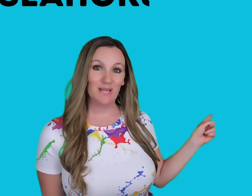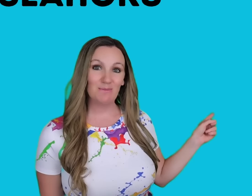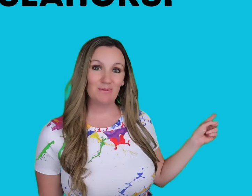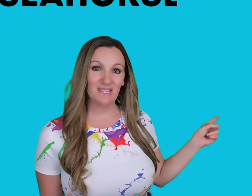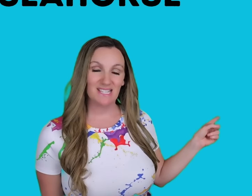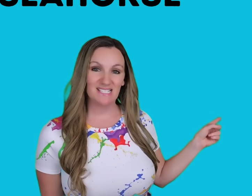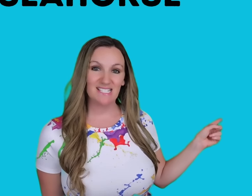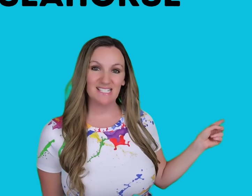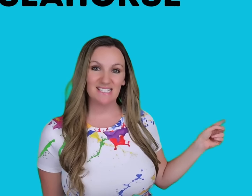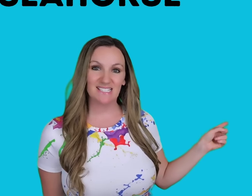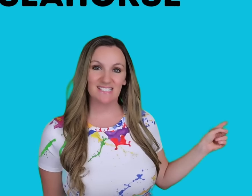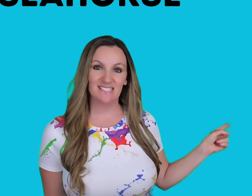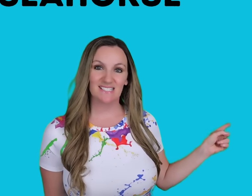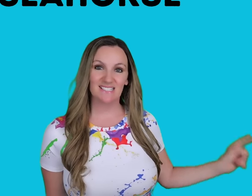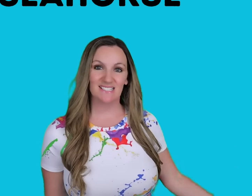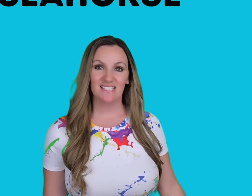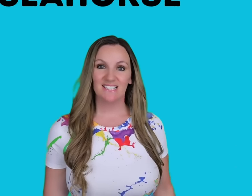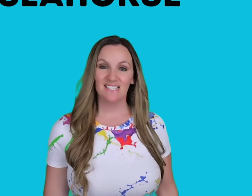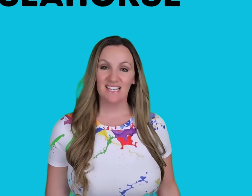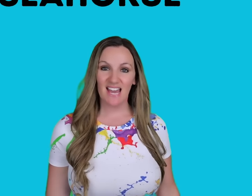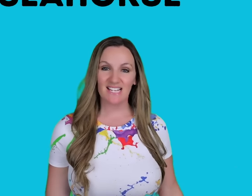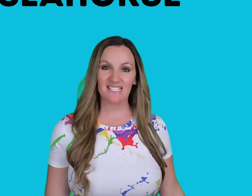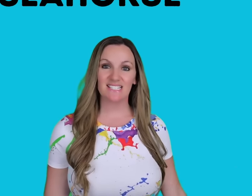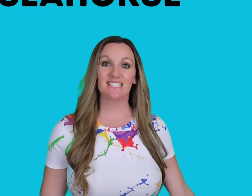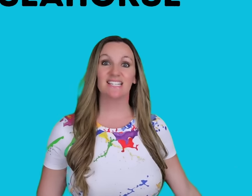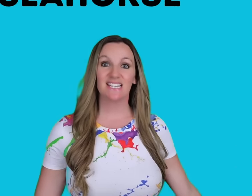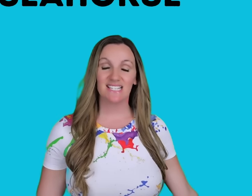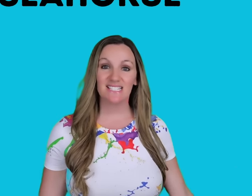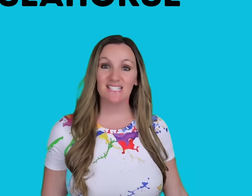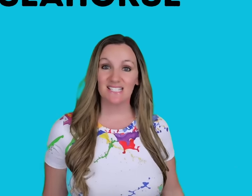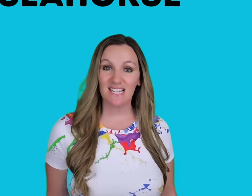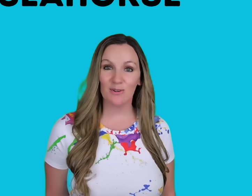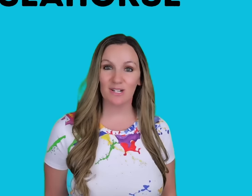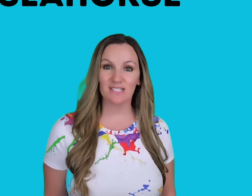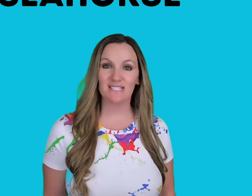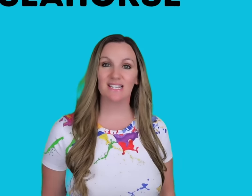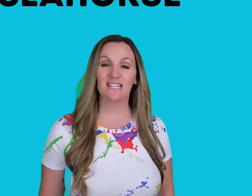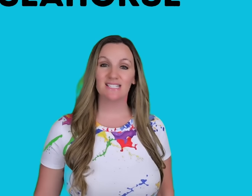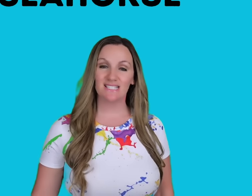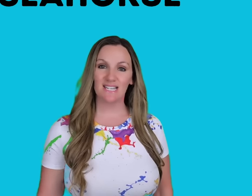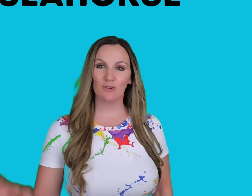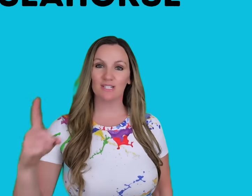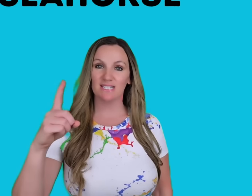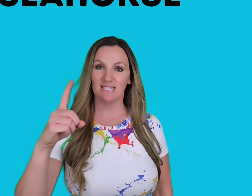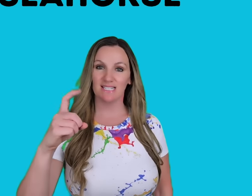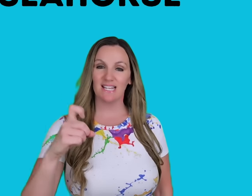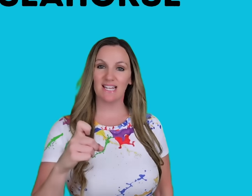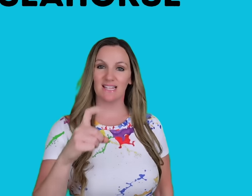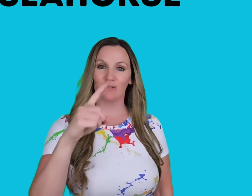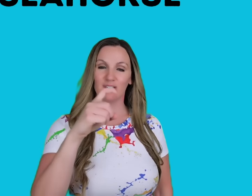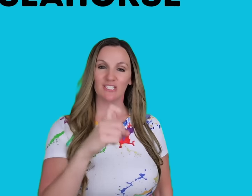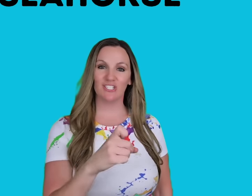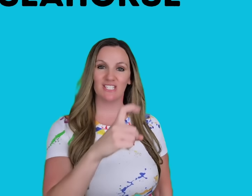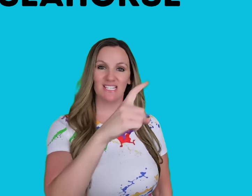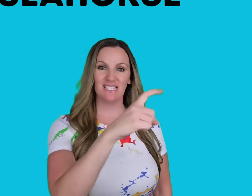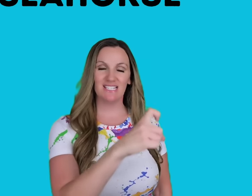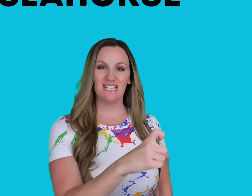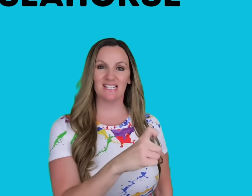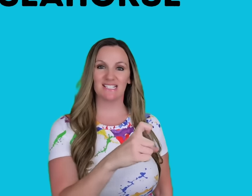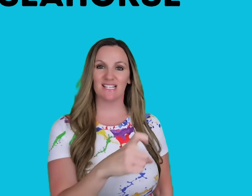what this is? Yes, it's a seahorse. Seahorse in sign language is this. You're